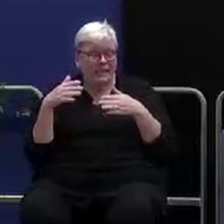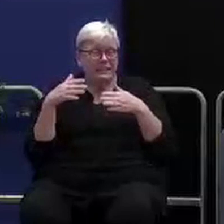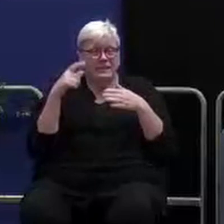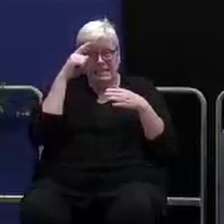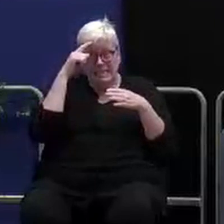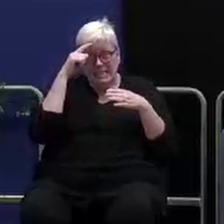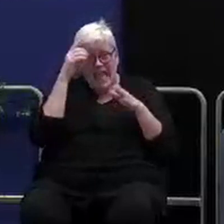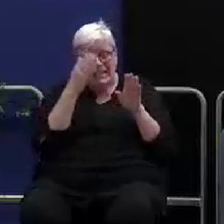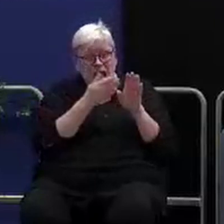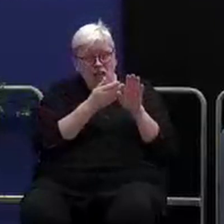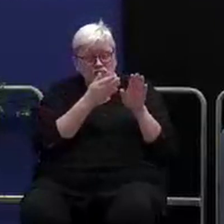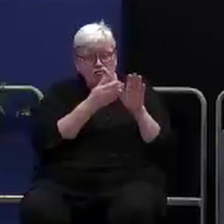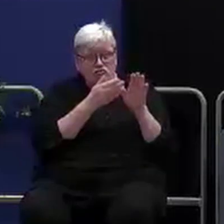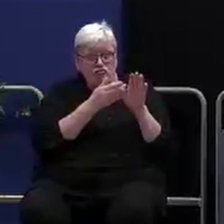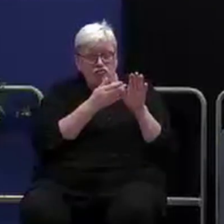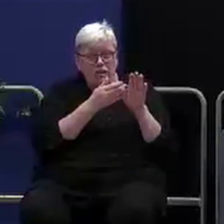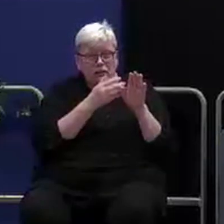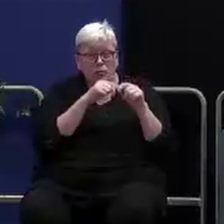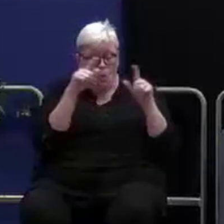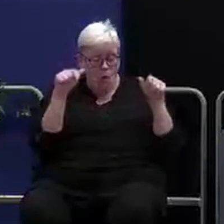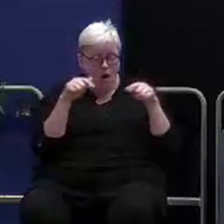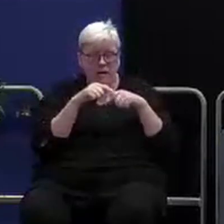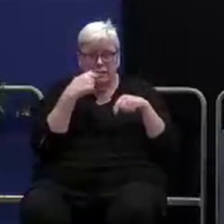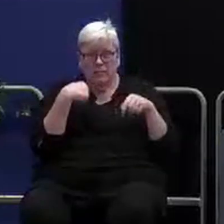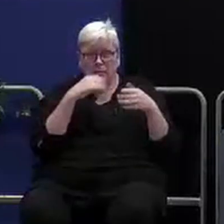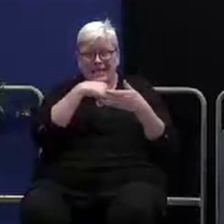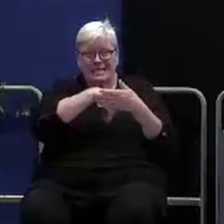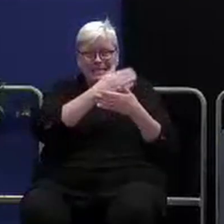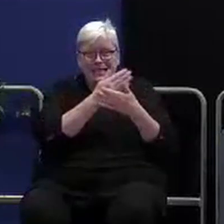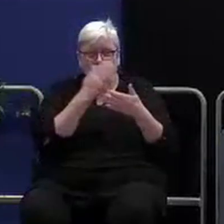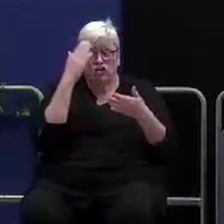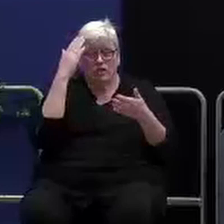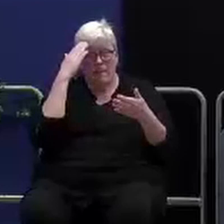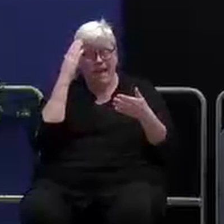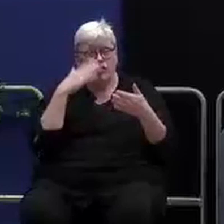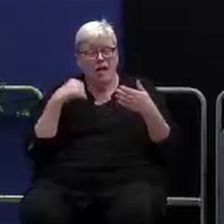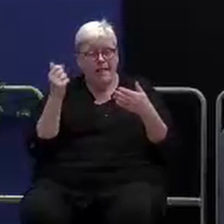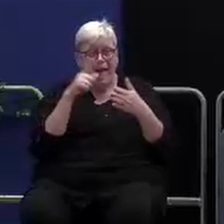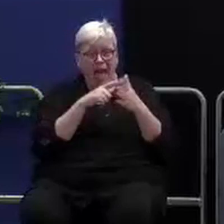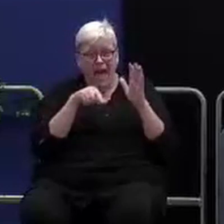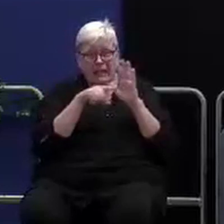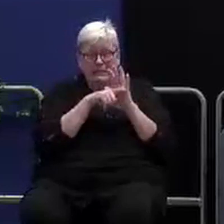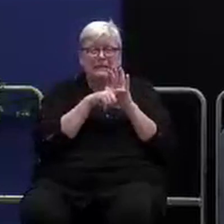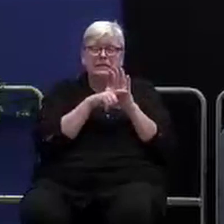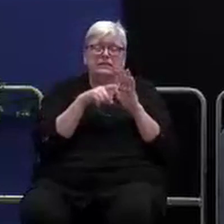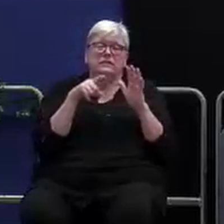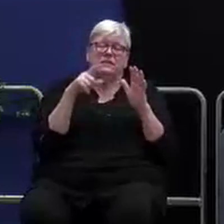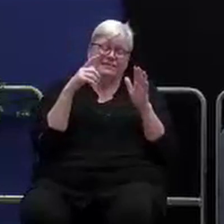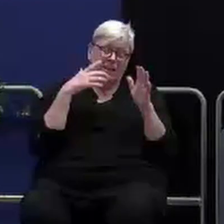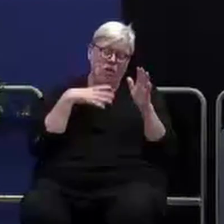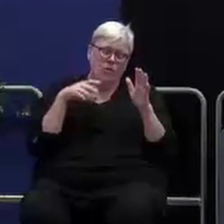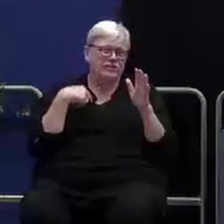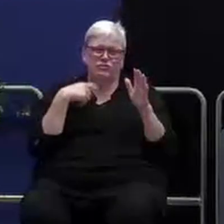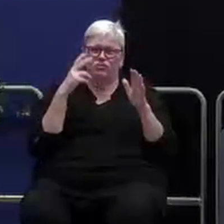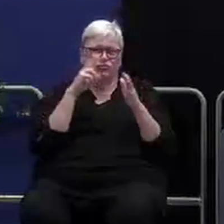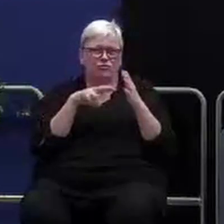psychiatric ward sectioned under the Mental Health Act. So I thought instead of reading something quite